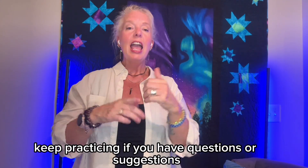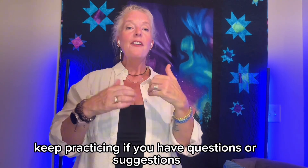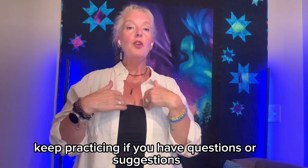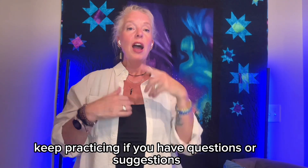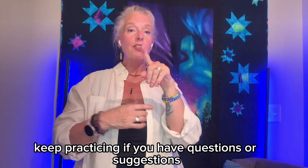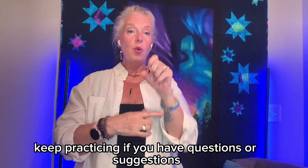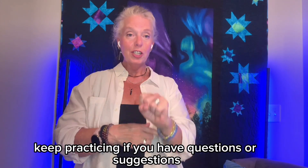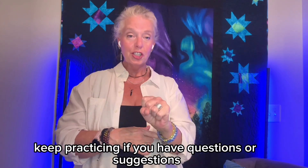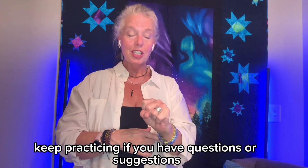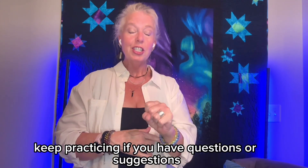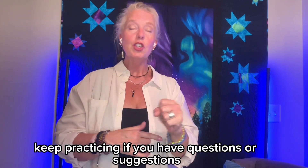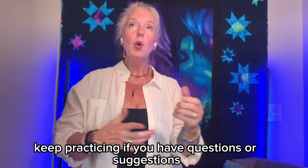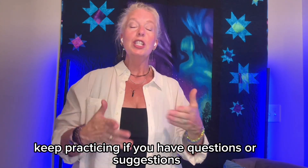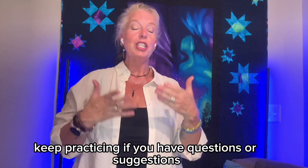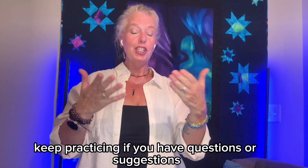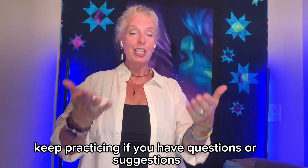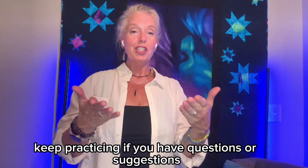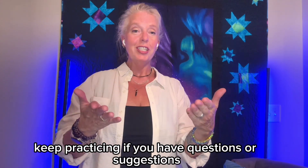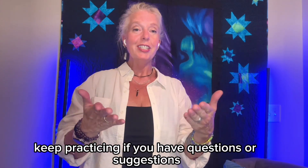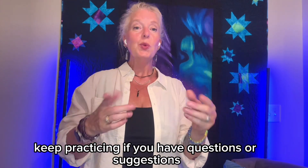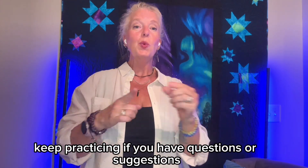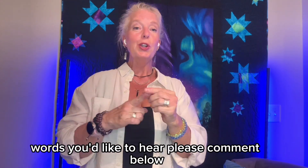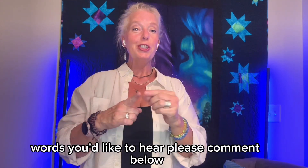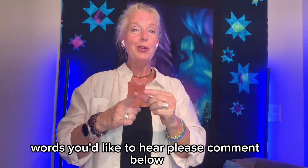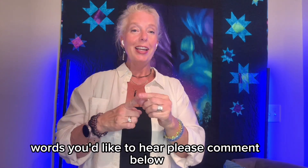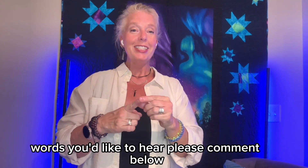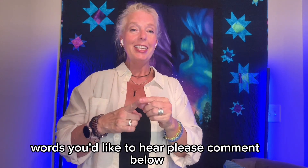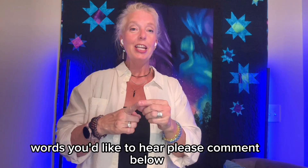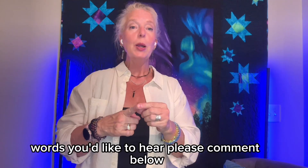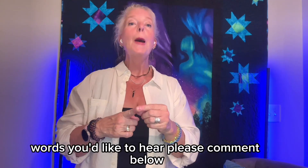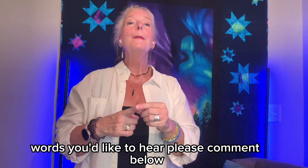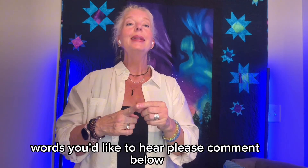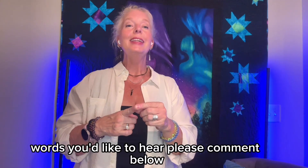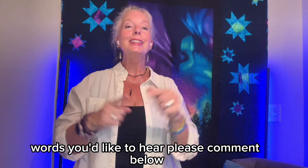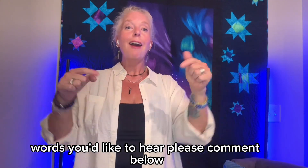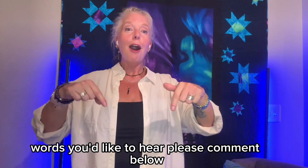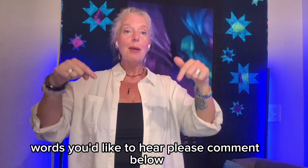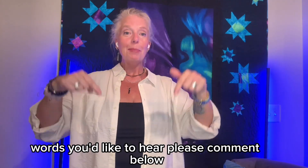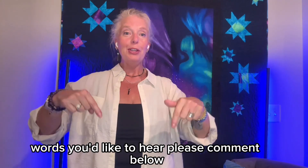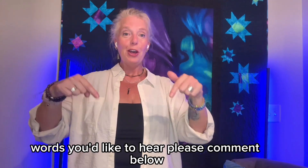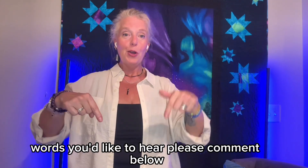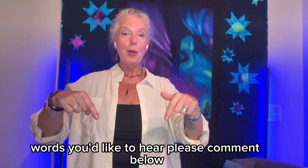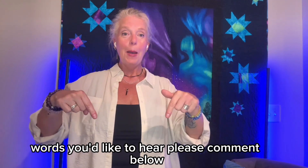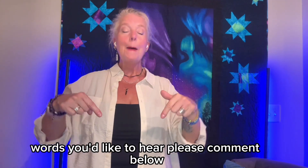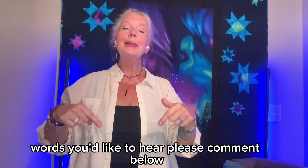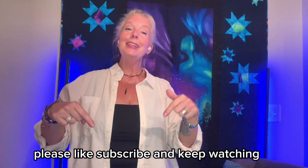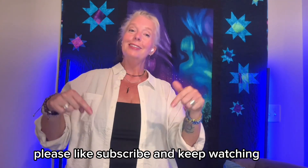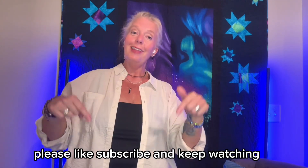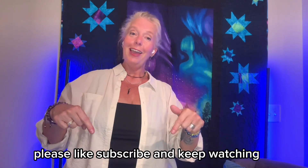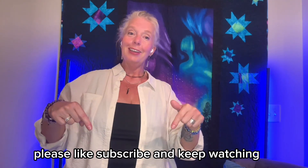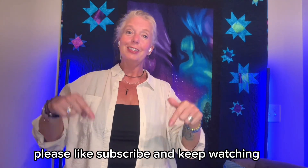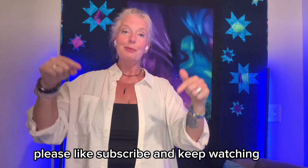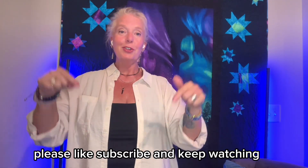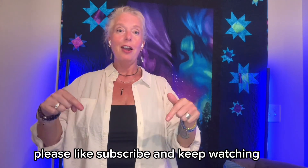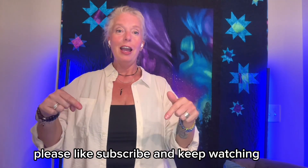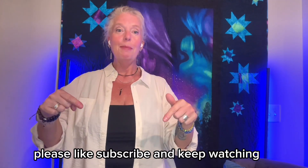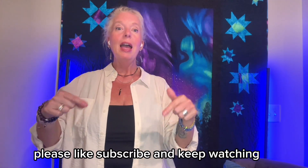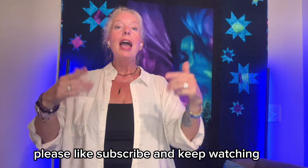If you have questions or suggestions, words you'd like to hear, please comment below. Please like, subscribe, and